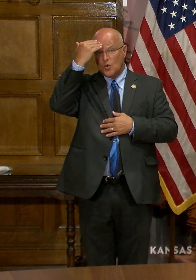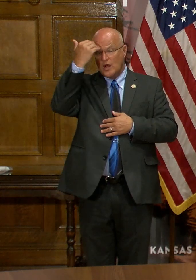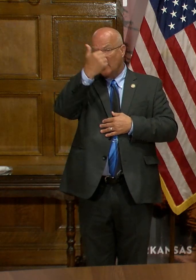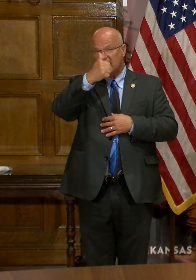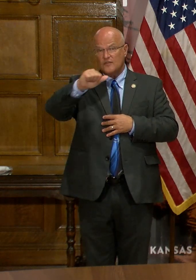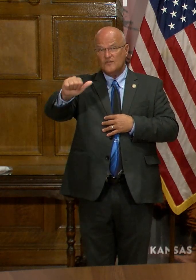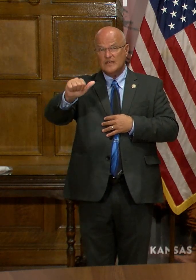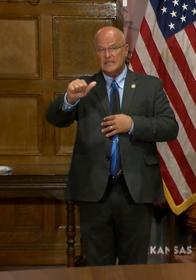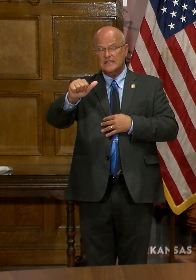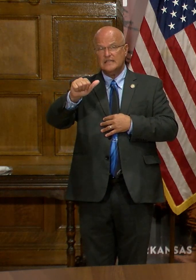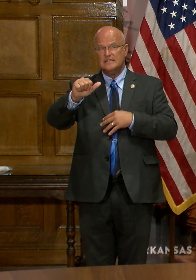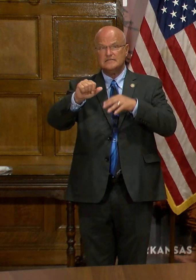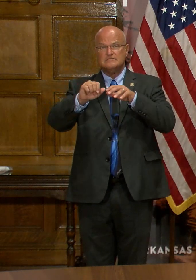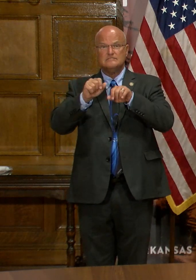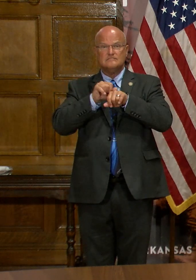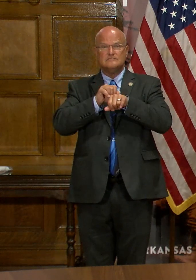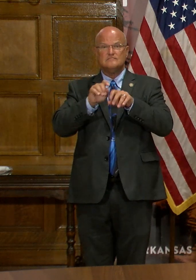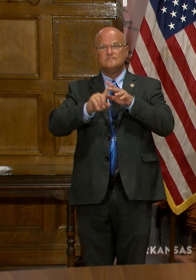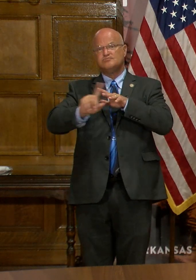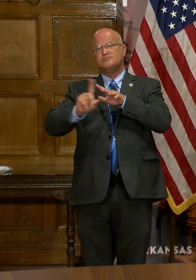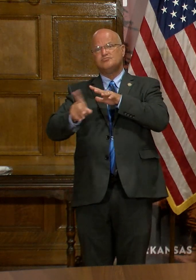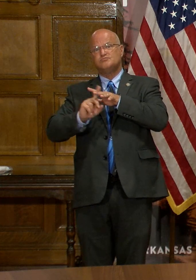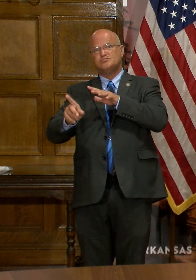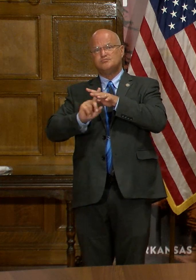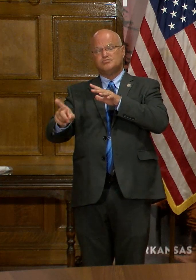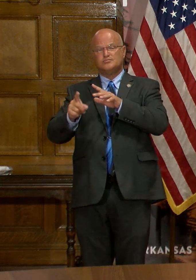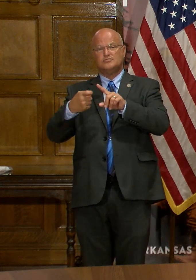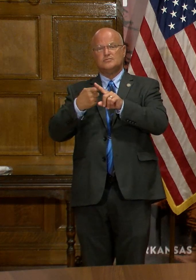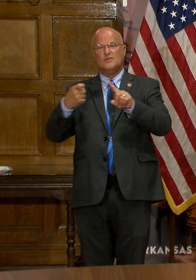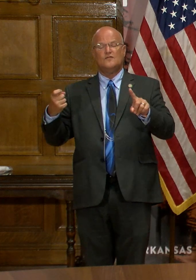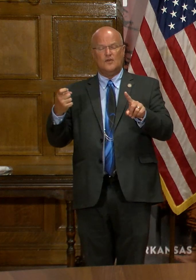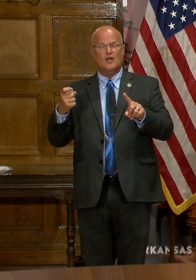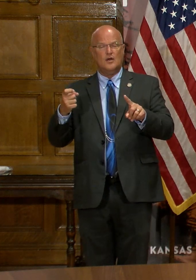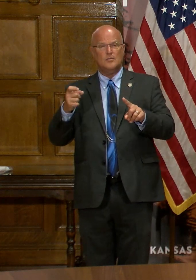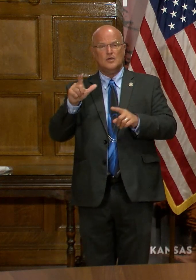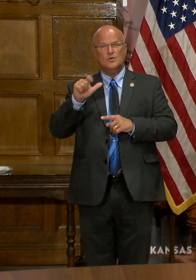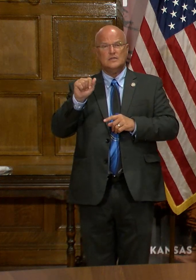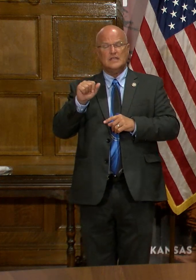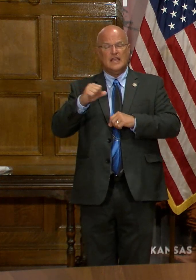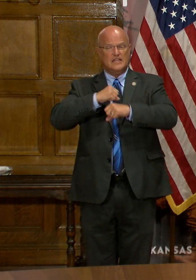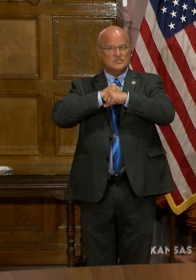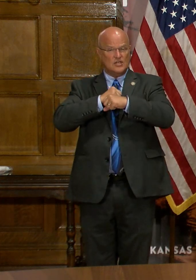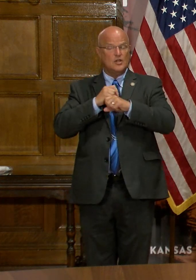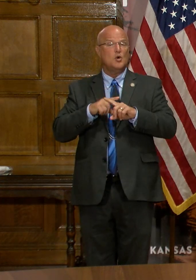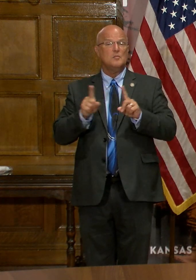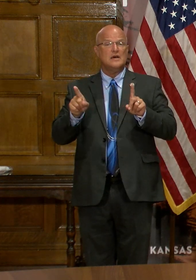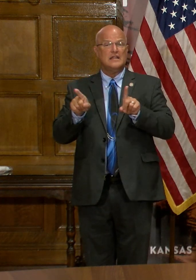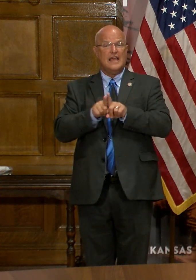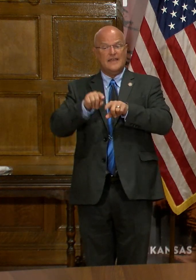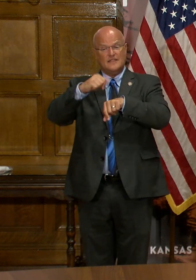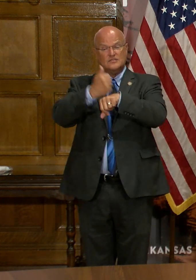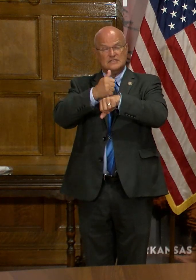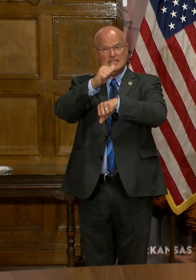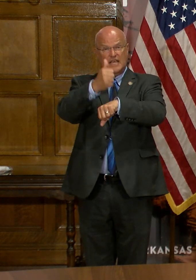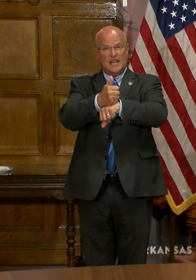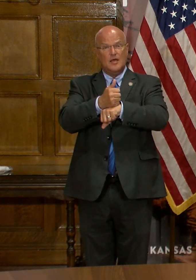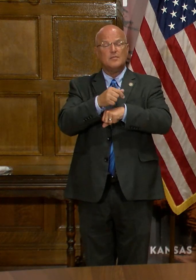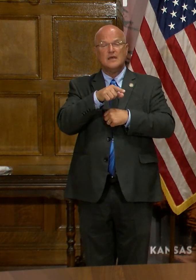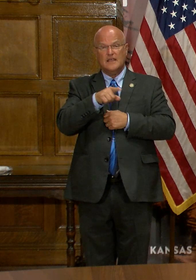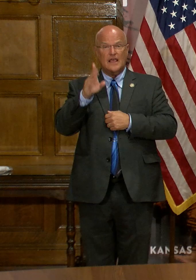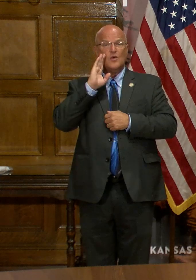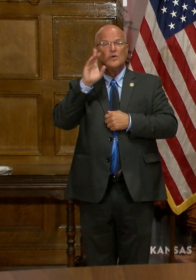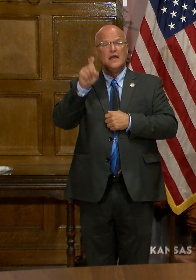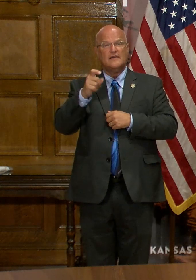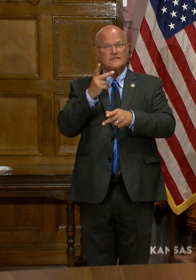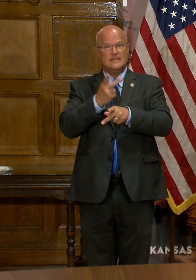any mass evacuation that would require the shelters but as they are set up, we will